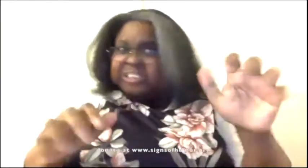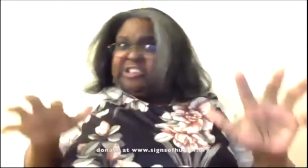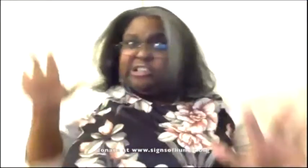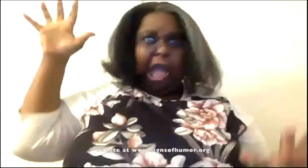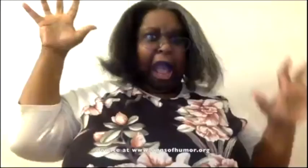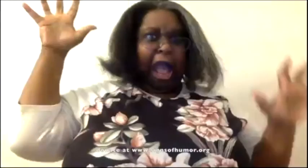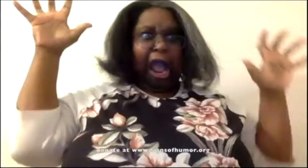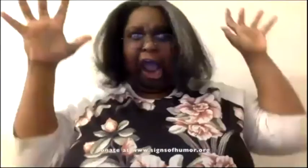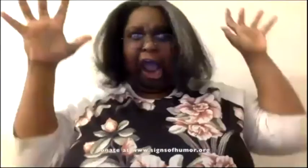mirror.